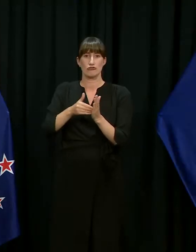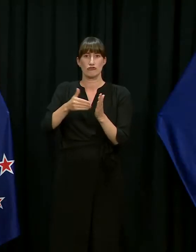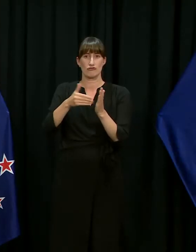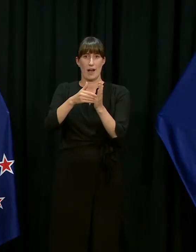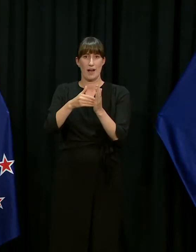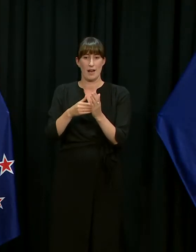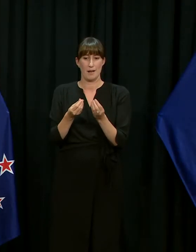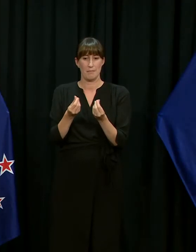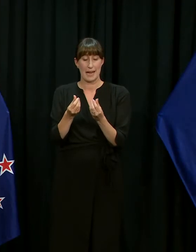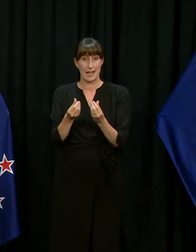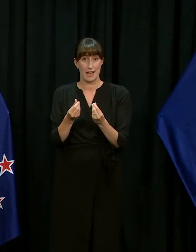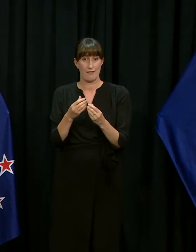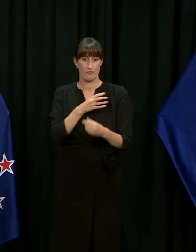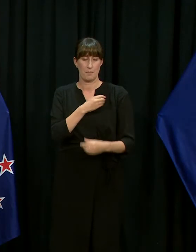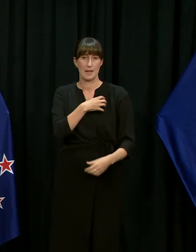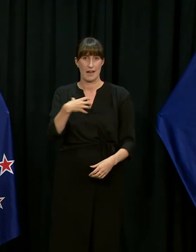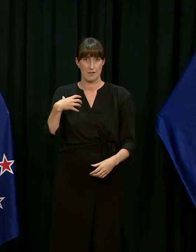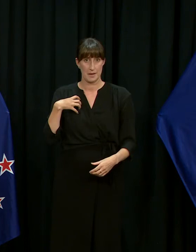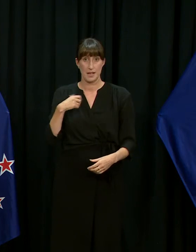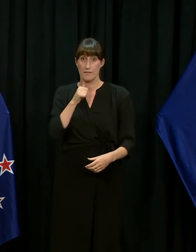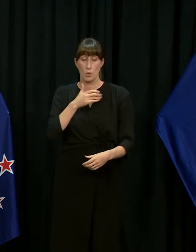More details are available at